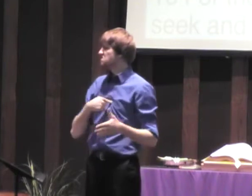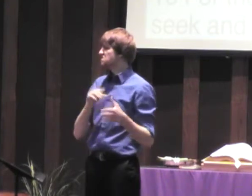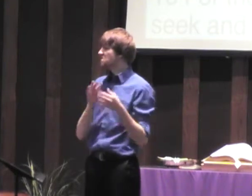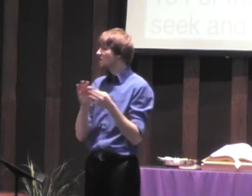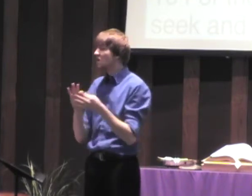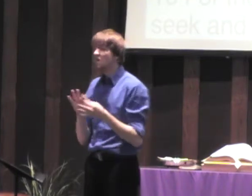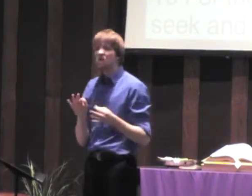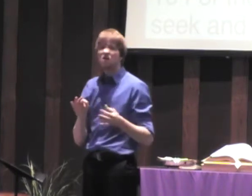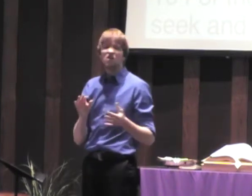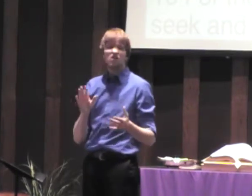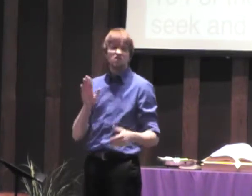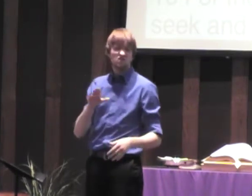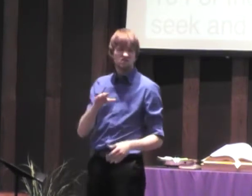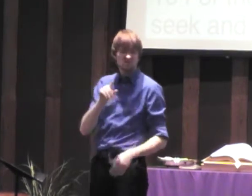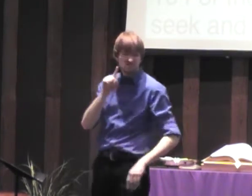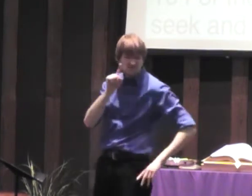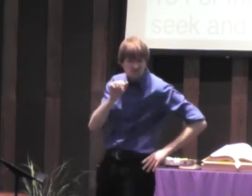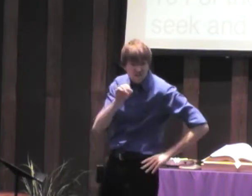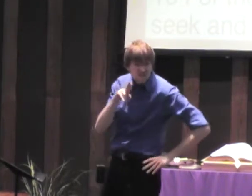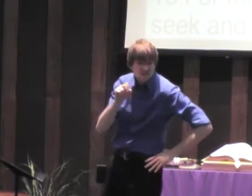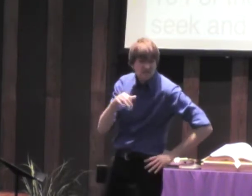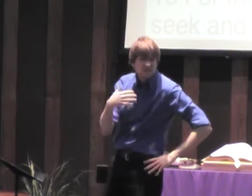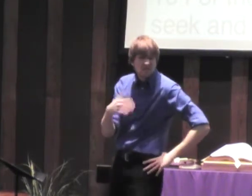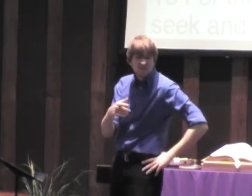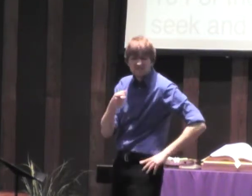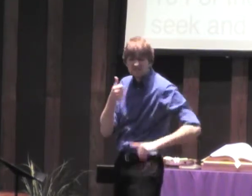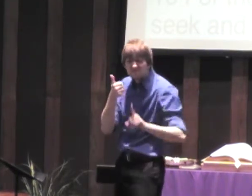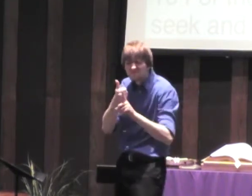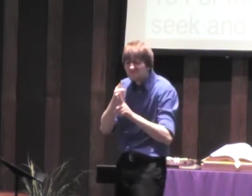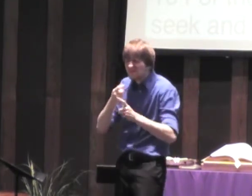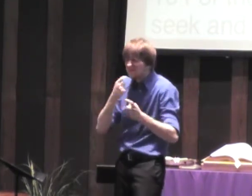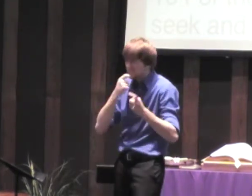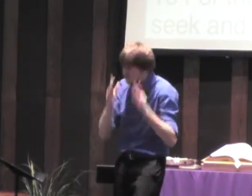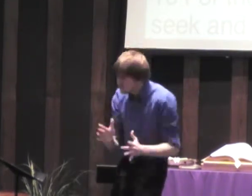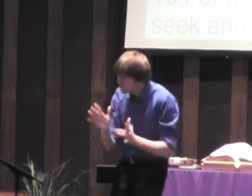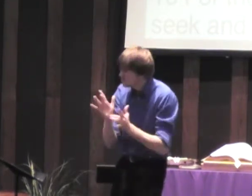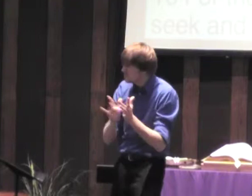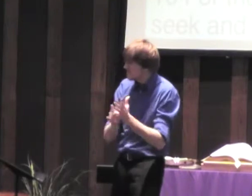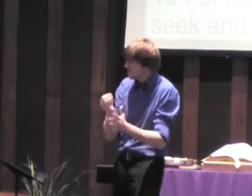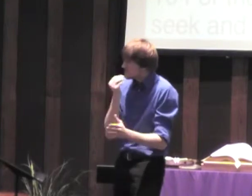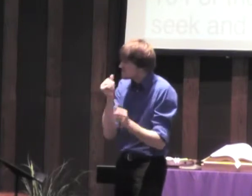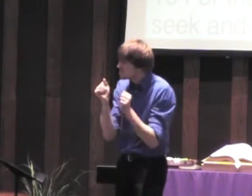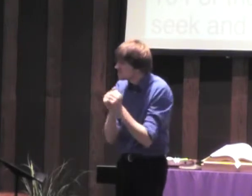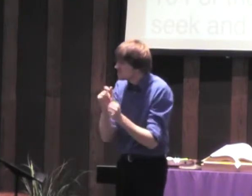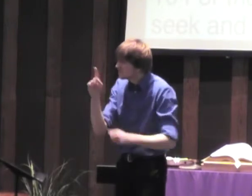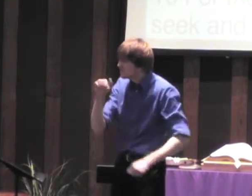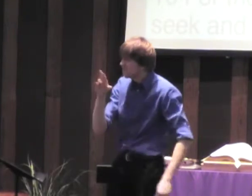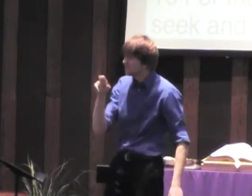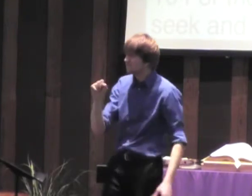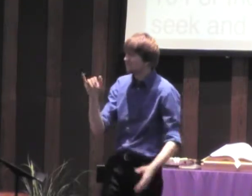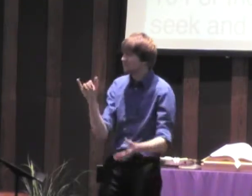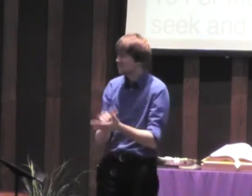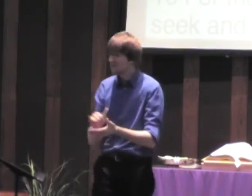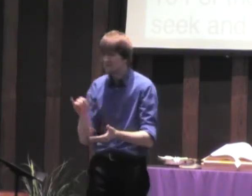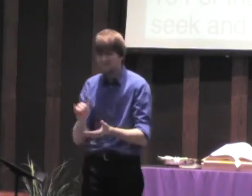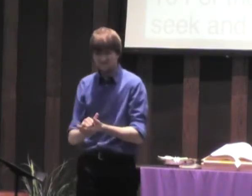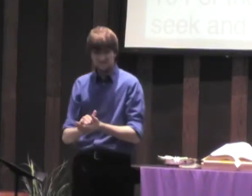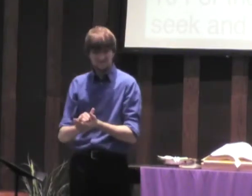And as we were walking, I could hear the people say, "Zacchaeus? Zacchaeus is a sinner. Jesus is going to eat with